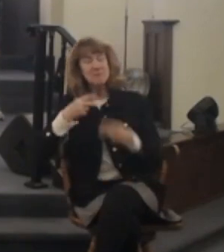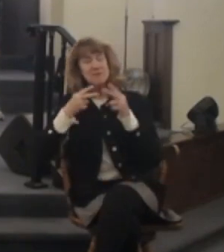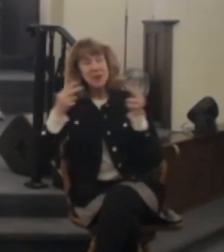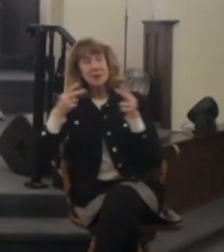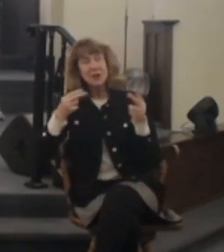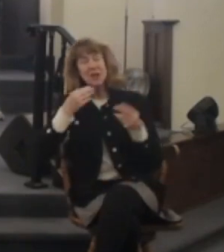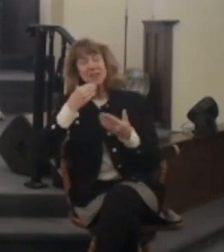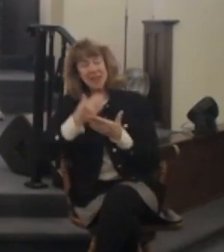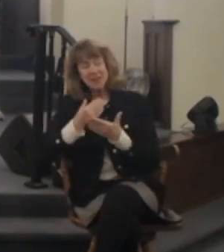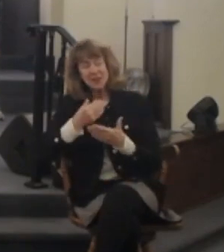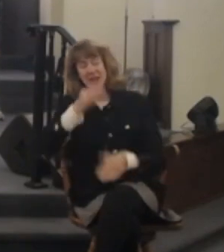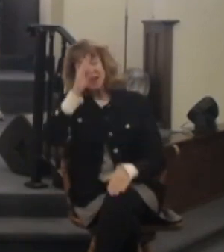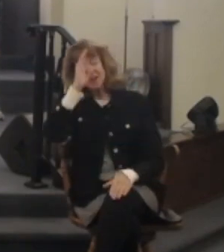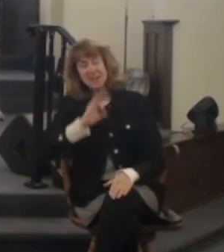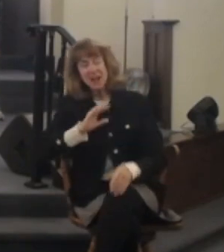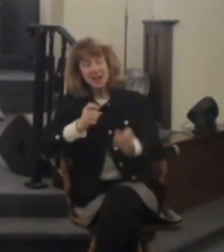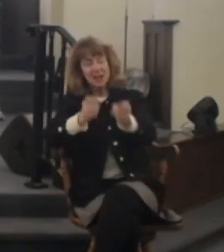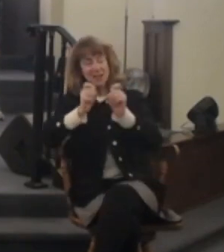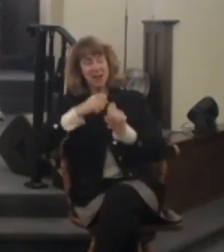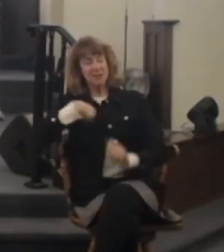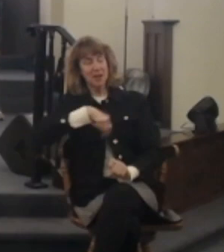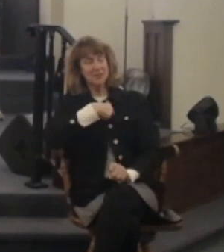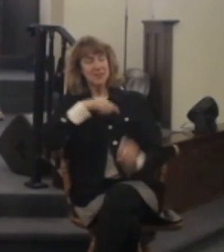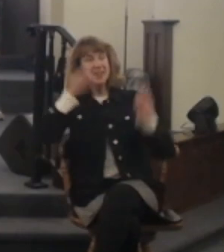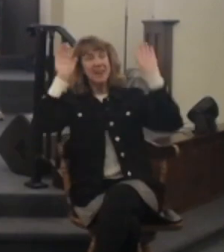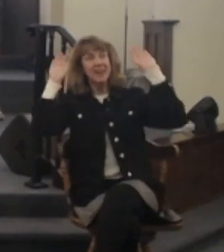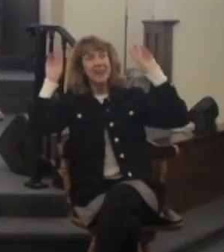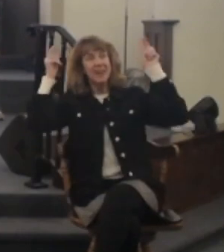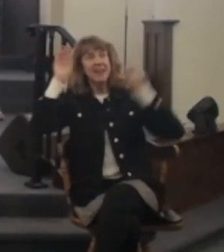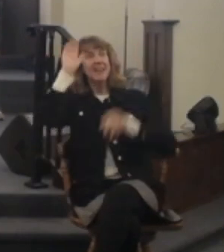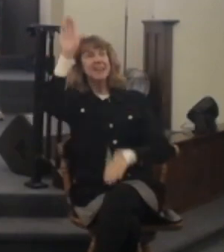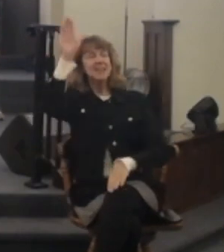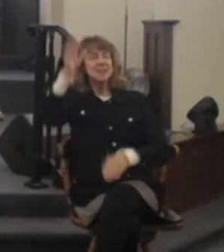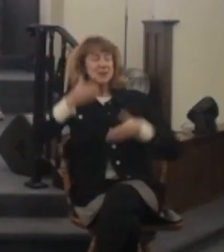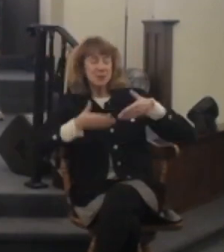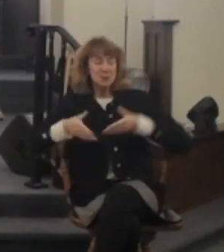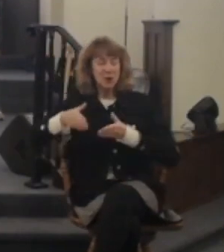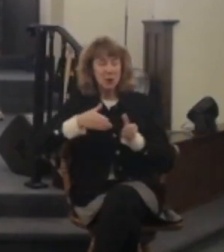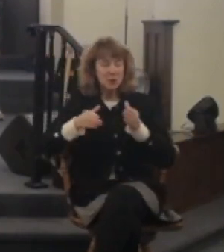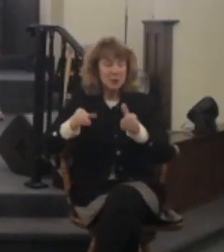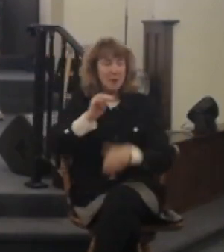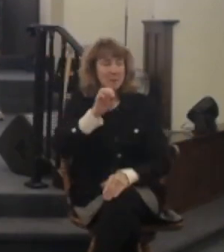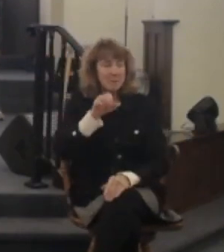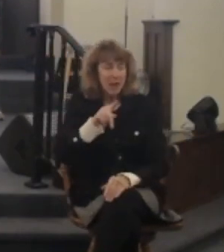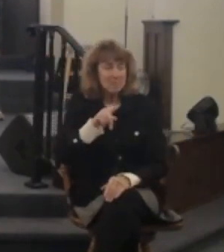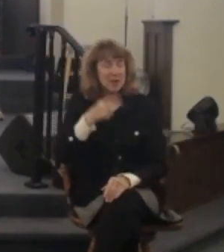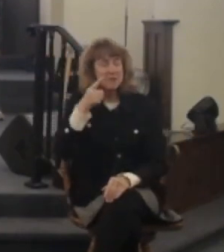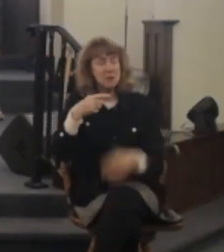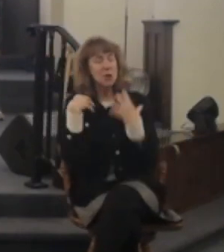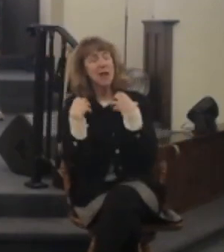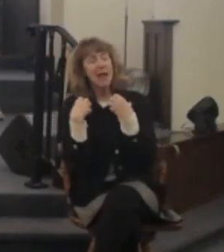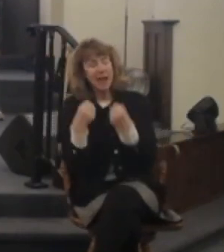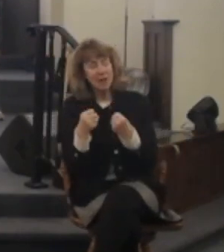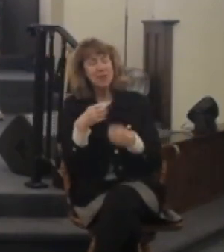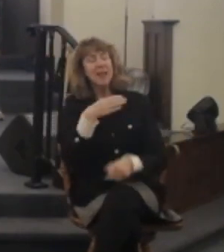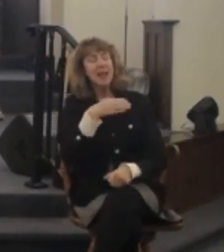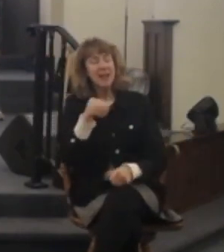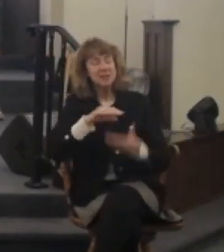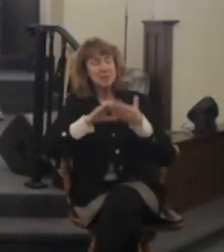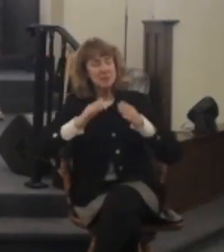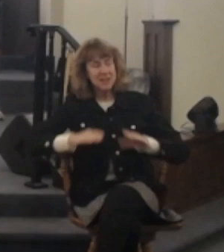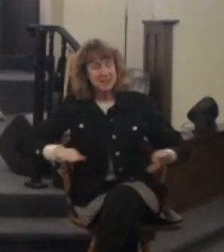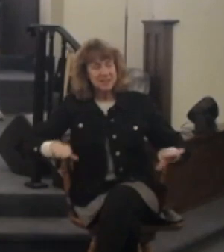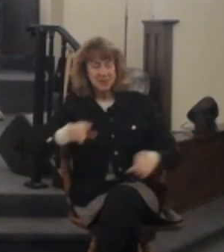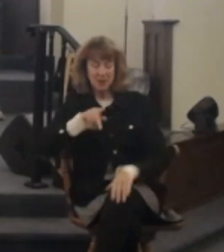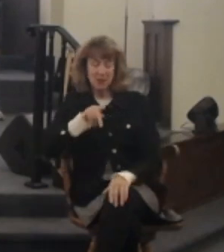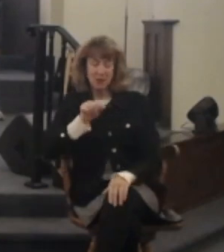that God gave us a roadmap for how we can have peace. So Paul tells us